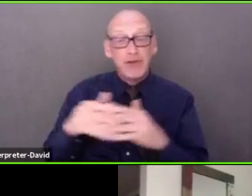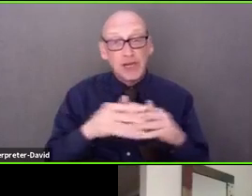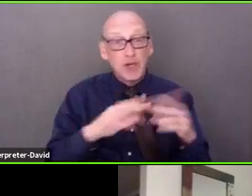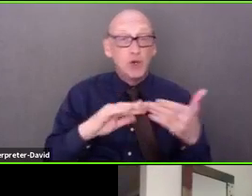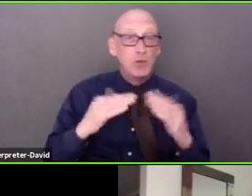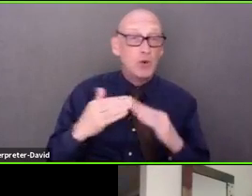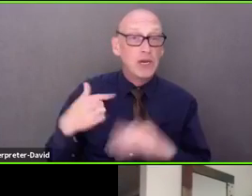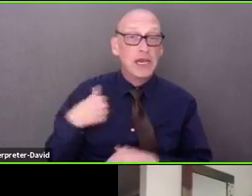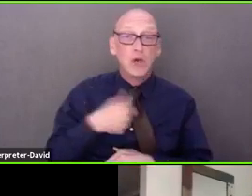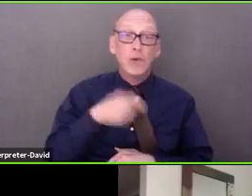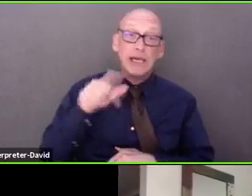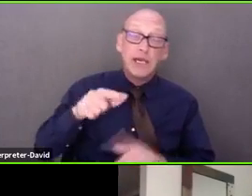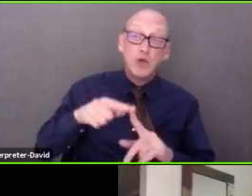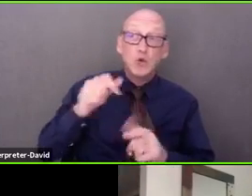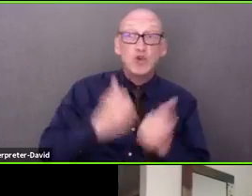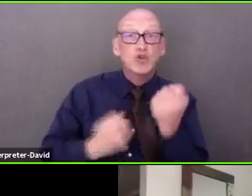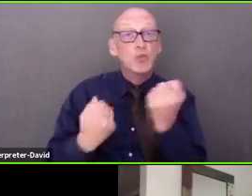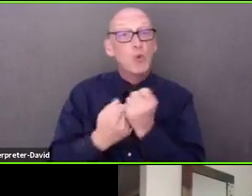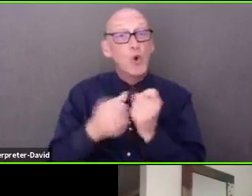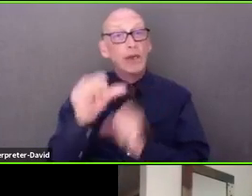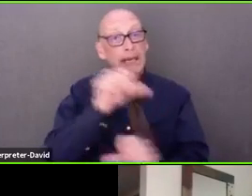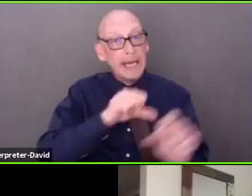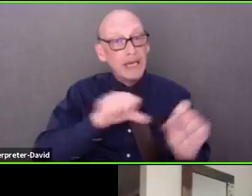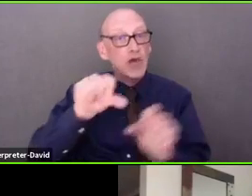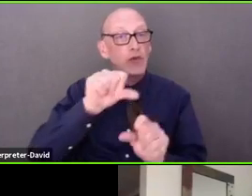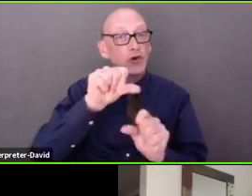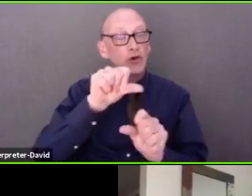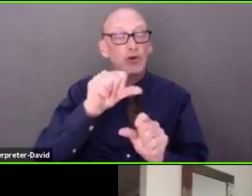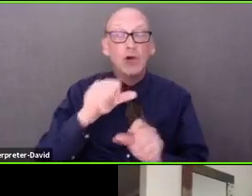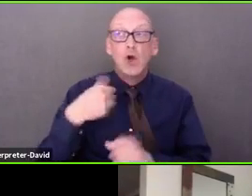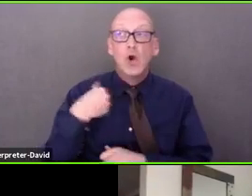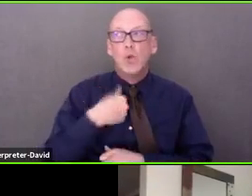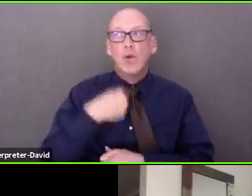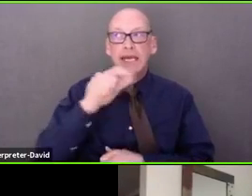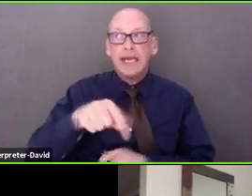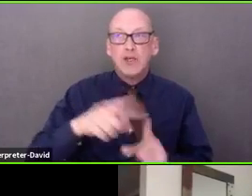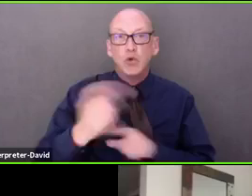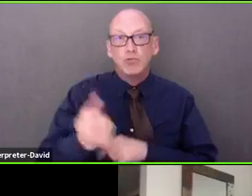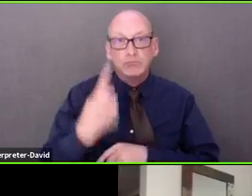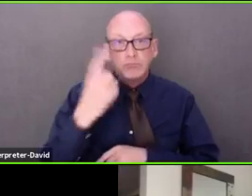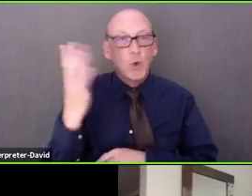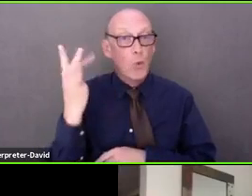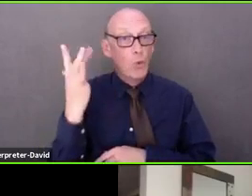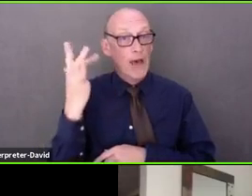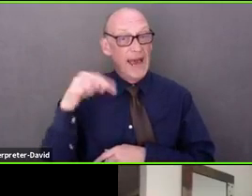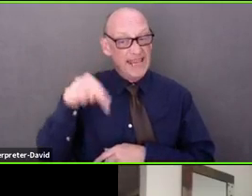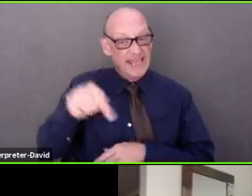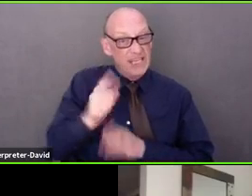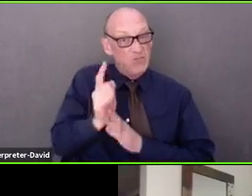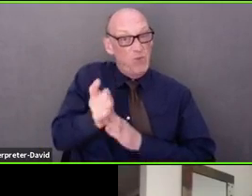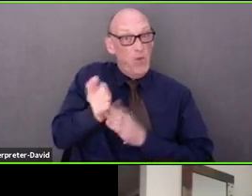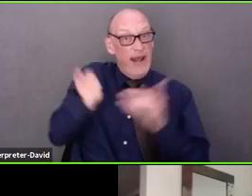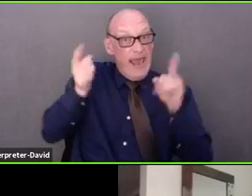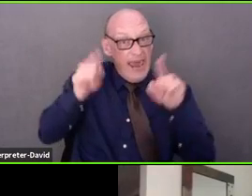need to support each other, and we need to understand why we're at the moment that we are in, and